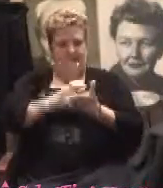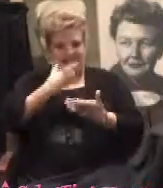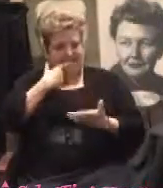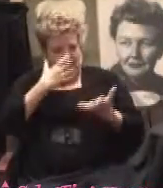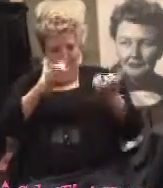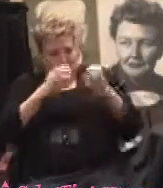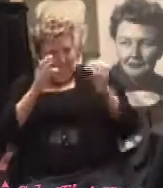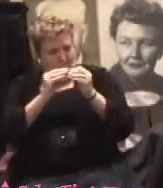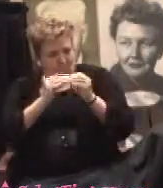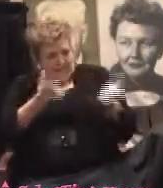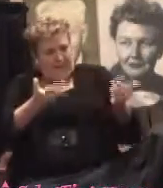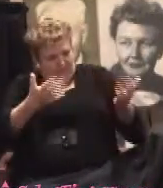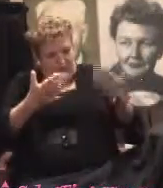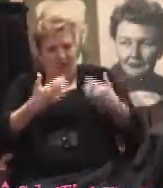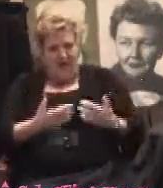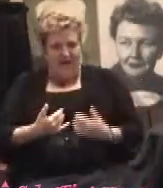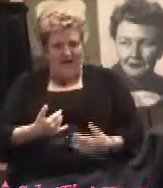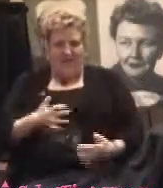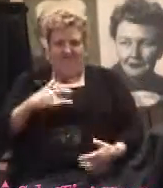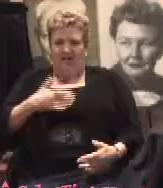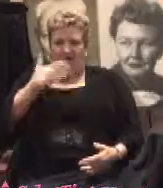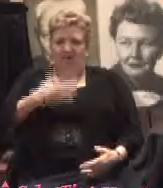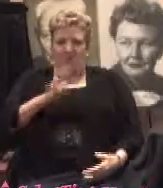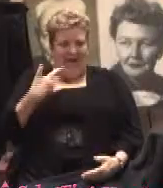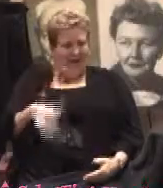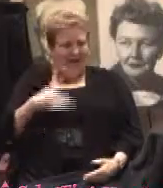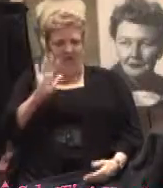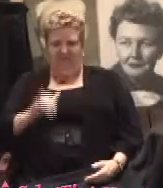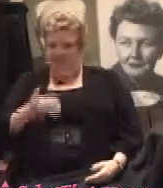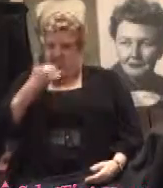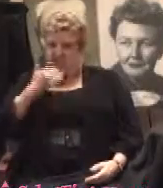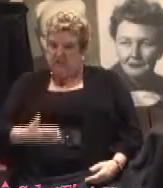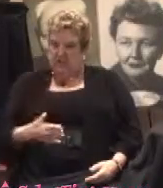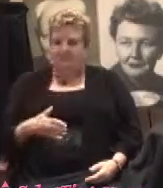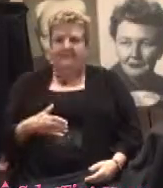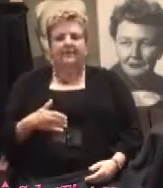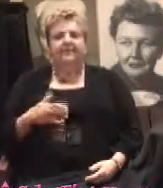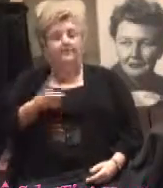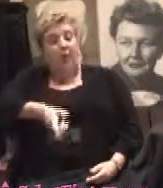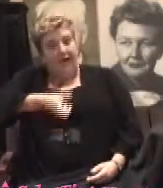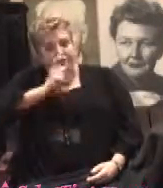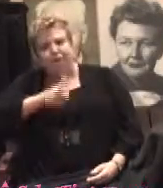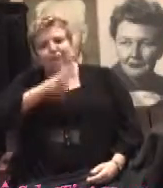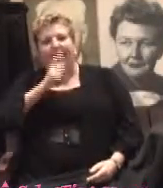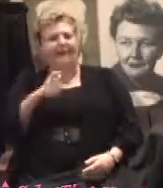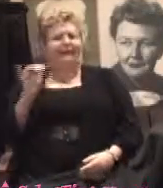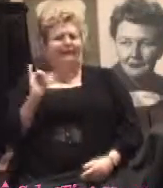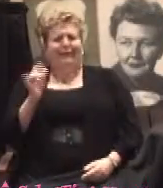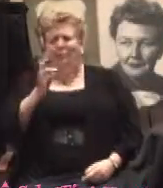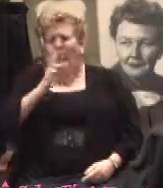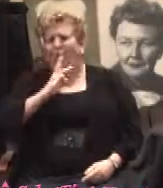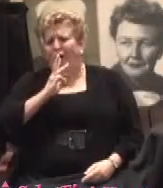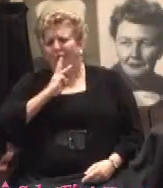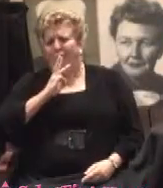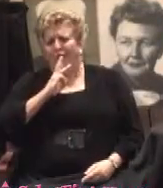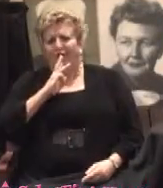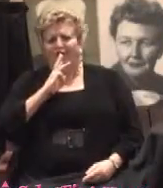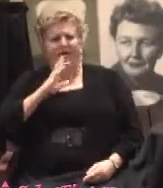I really thought, now I get it. It's the answer to everything. And I drank some more tequila like it was water, and I was funny, and I